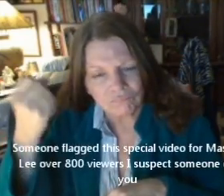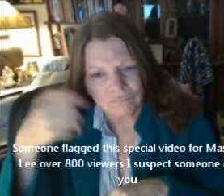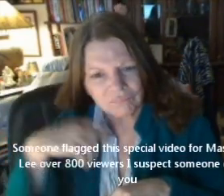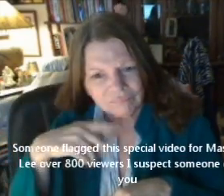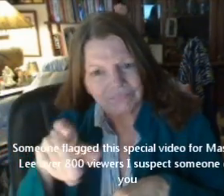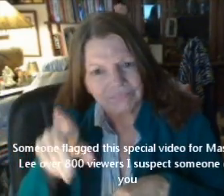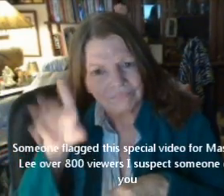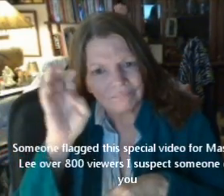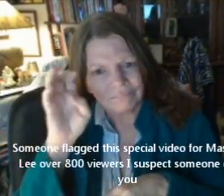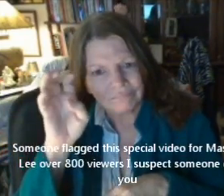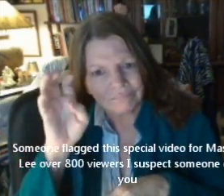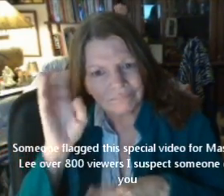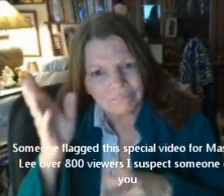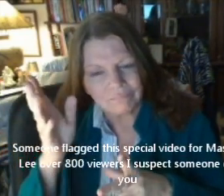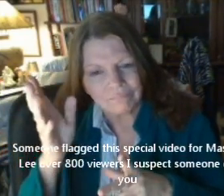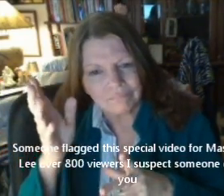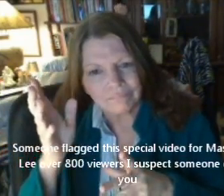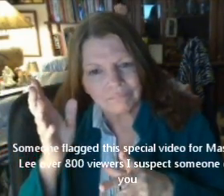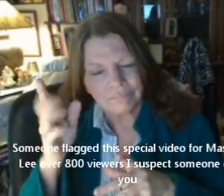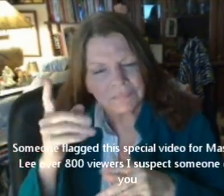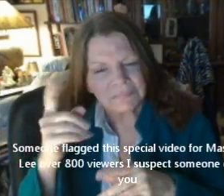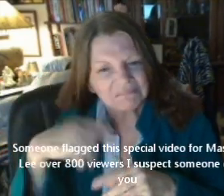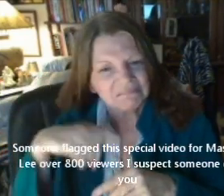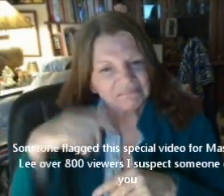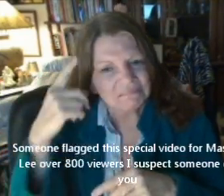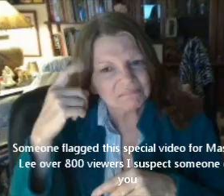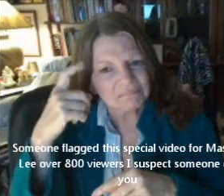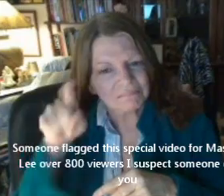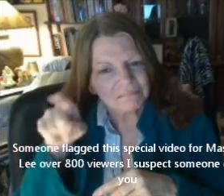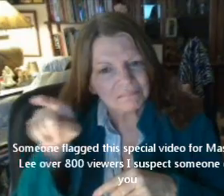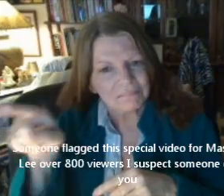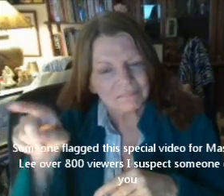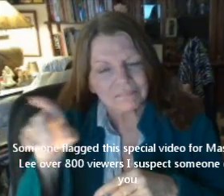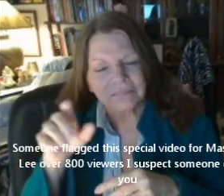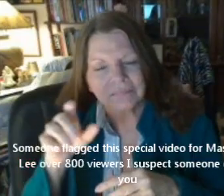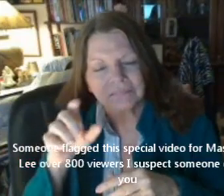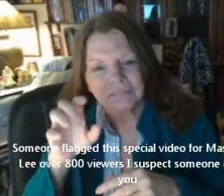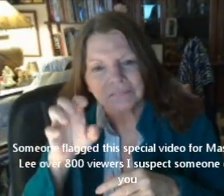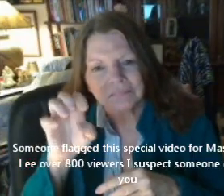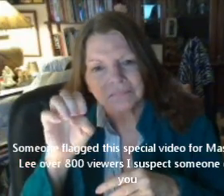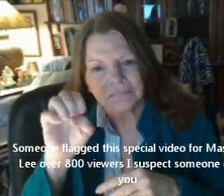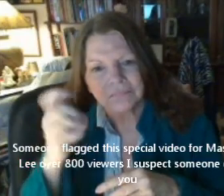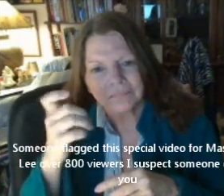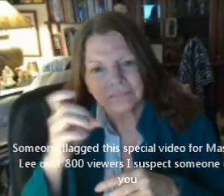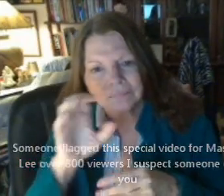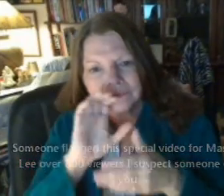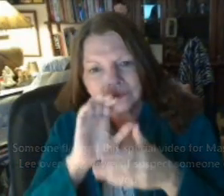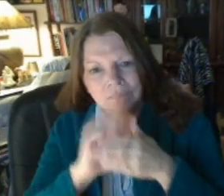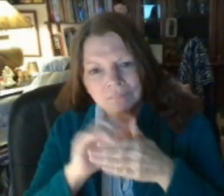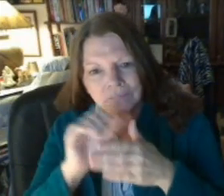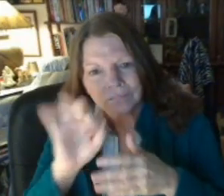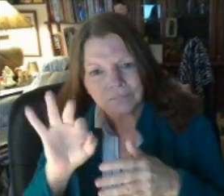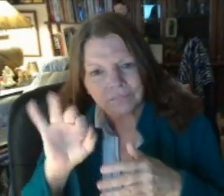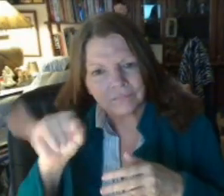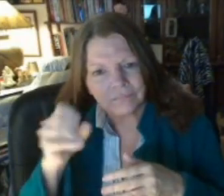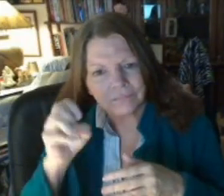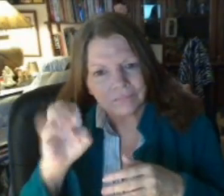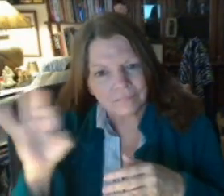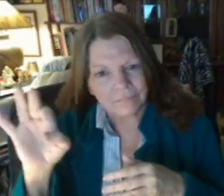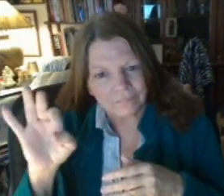Americans. So you can assume that this is how much information they have about you. And you may remember, I mean, this was just in the news.